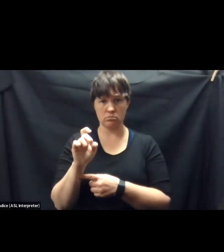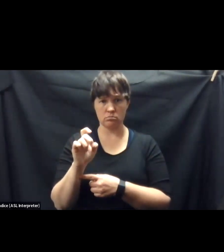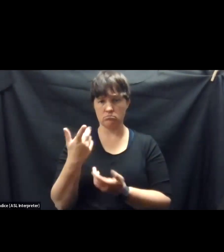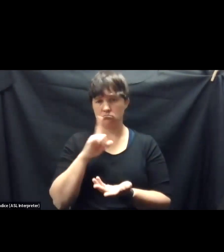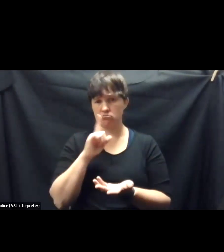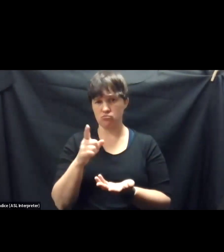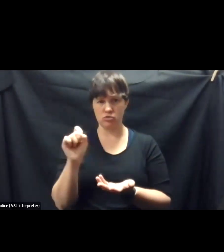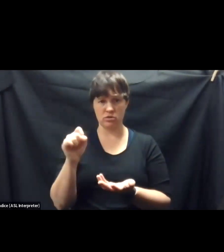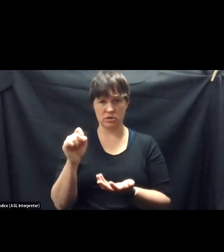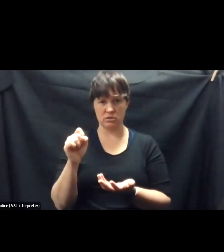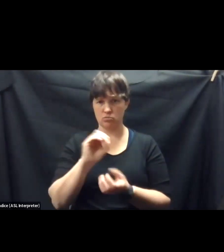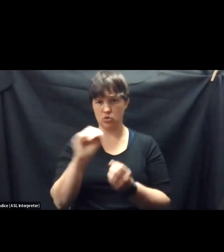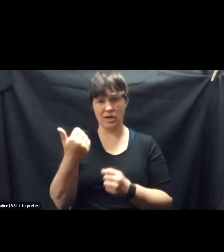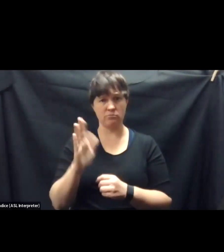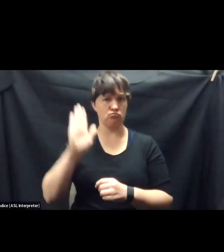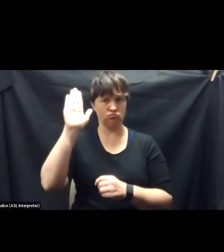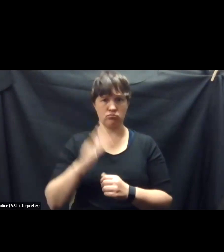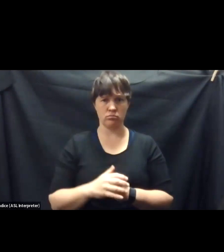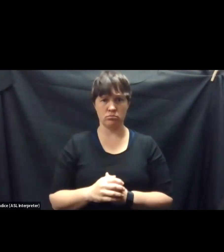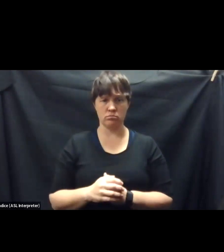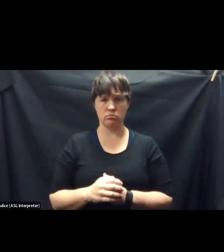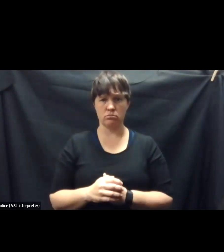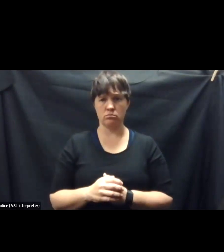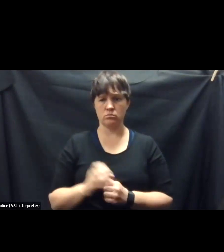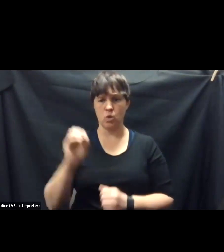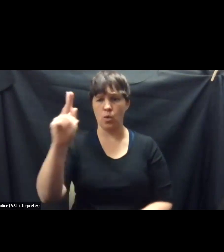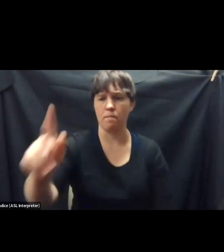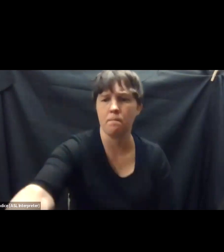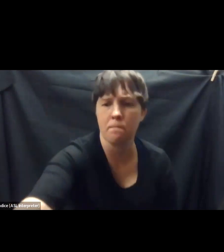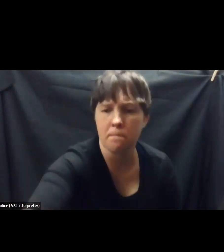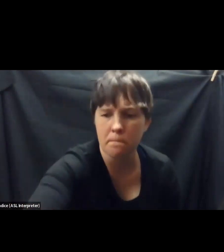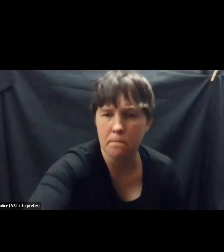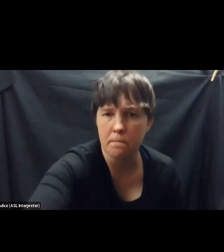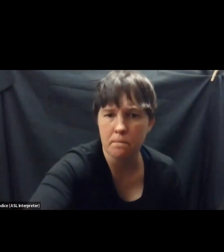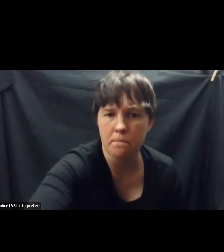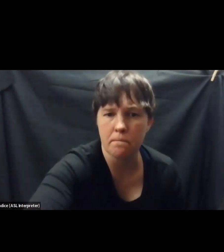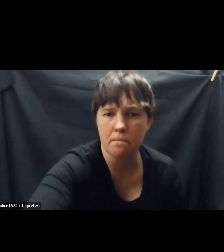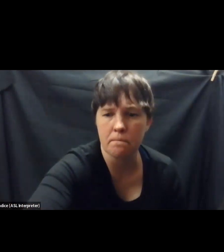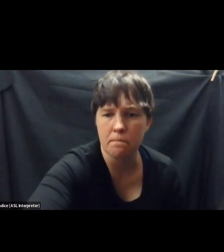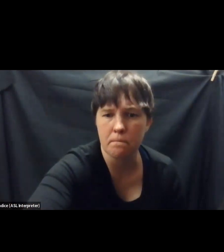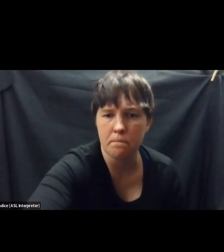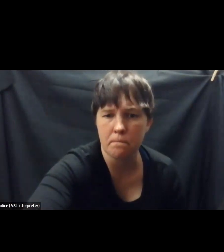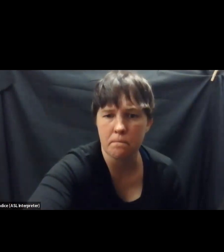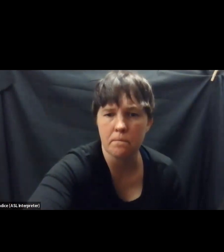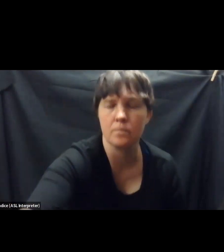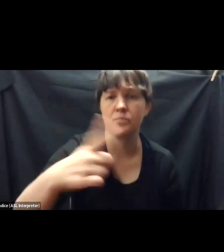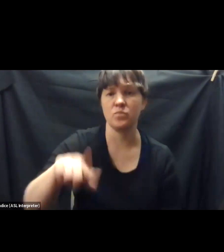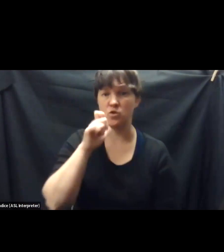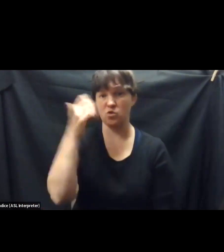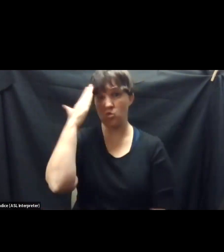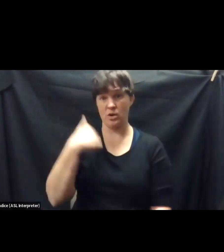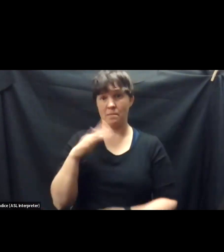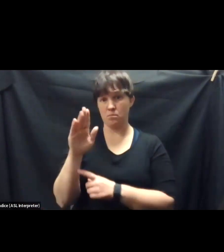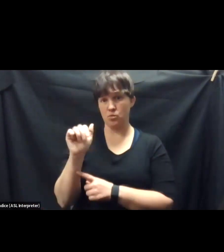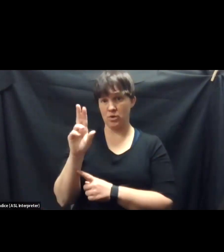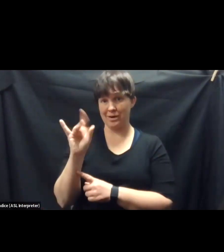Sure, Brady. I don't see anybody else that has their hand up. Okay. Hi, everybody. For those that don't know who I am, I'm Brady